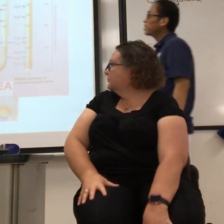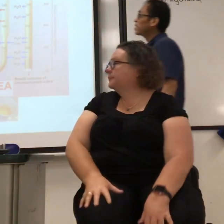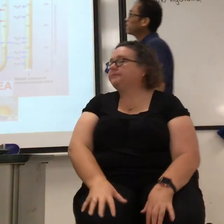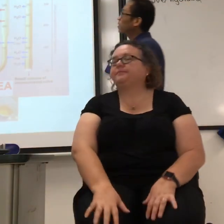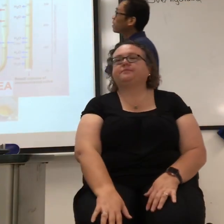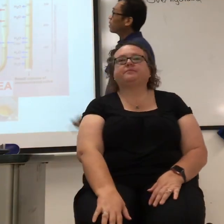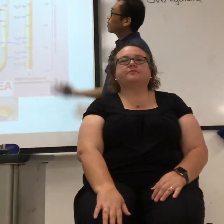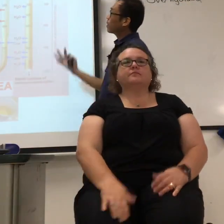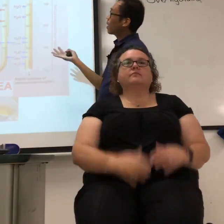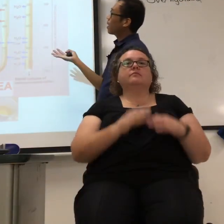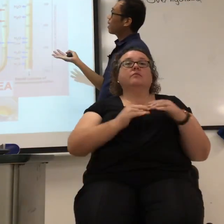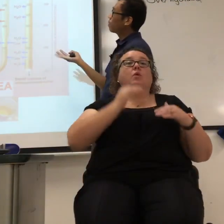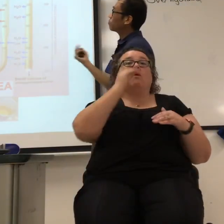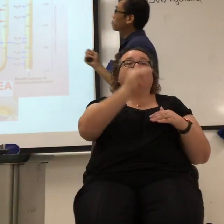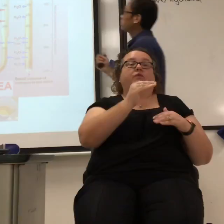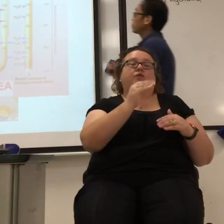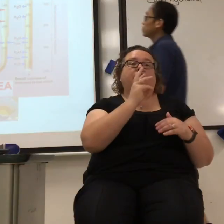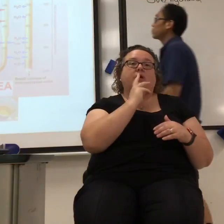Overhydrated,